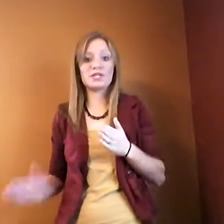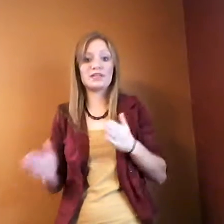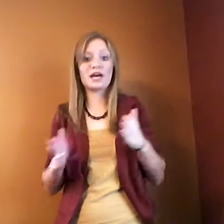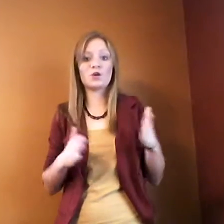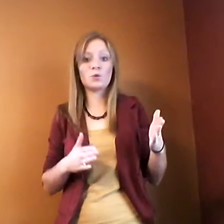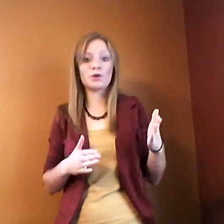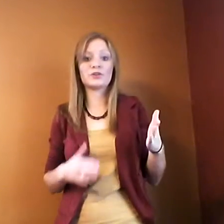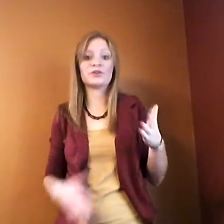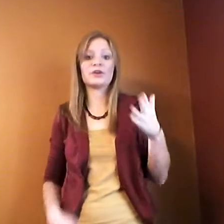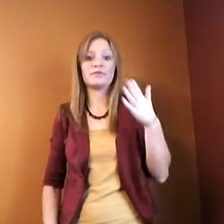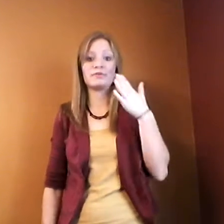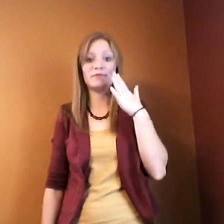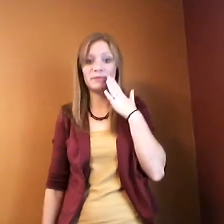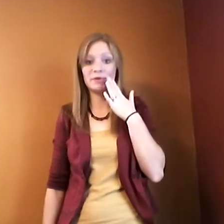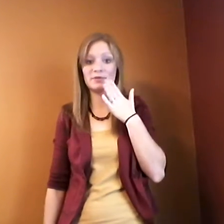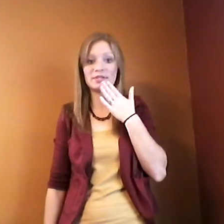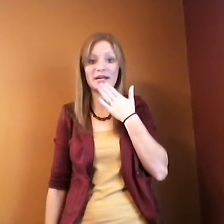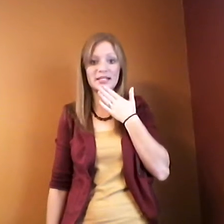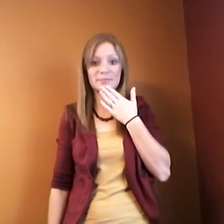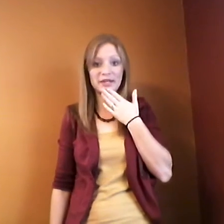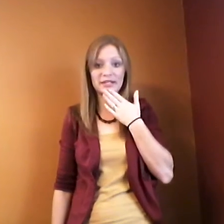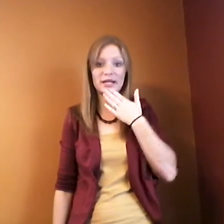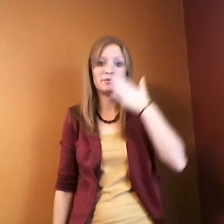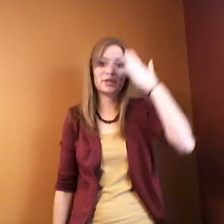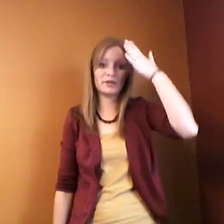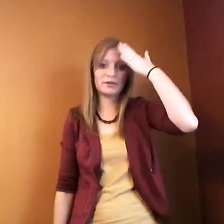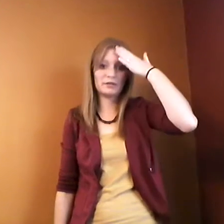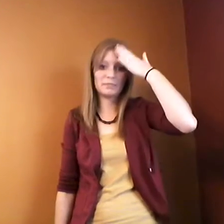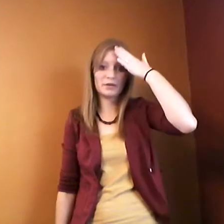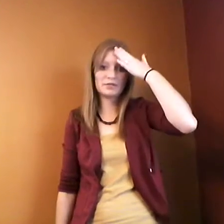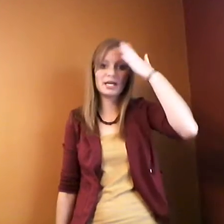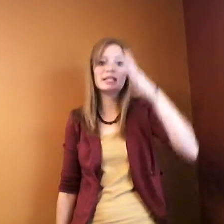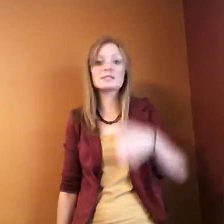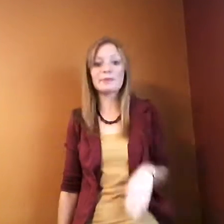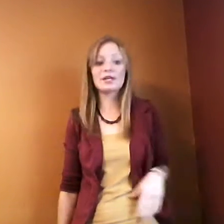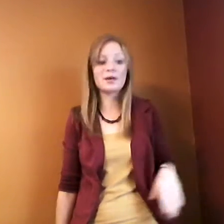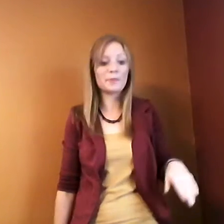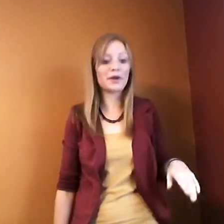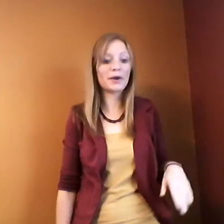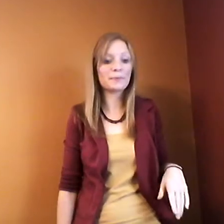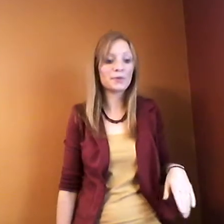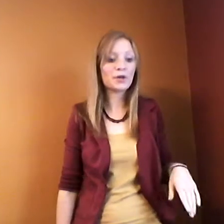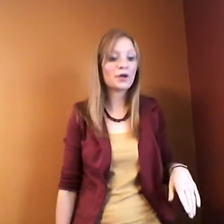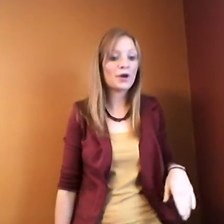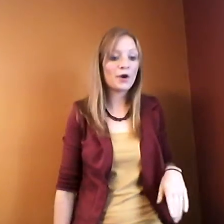that order of the female signs being down here and male signs being up there. Okay?